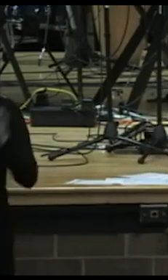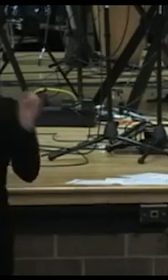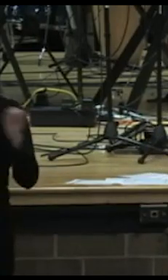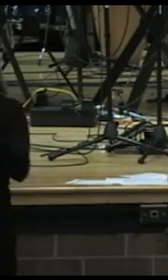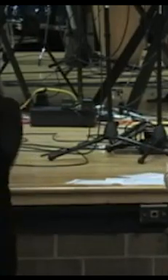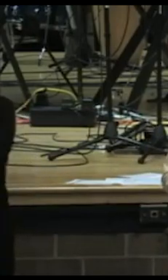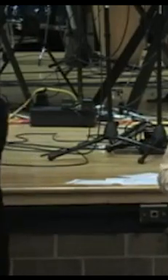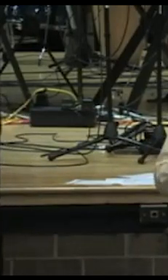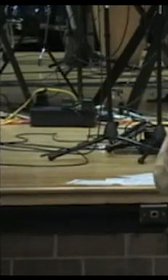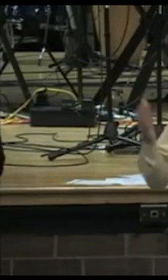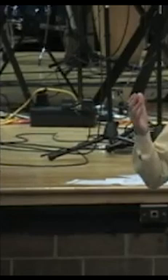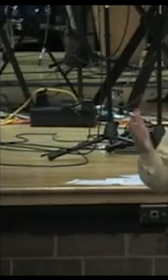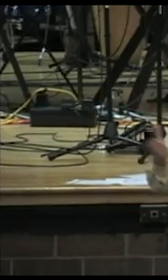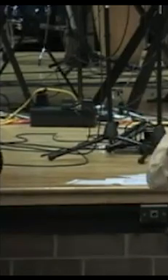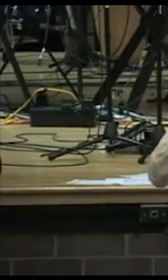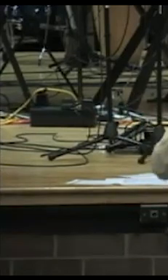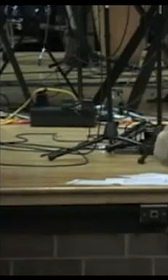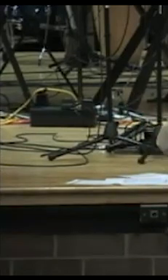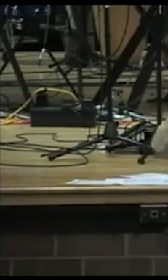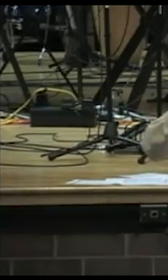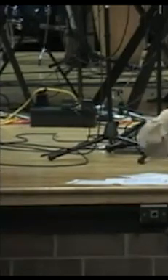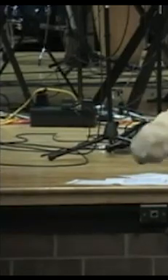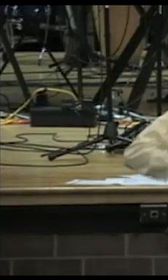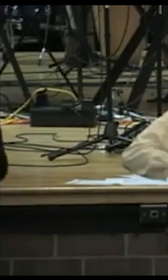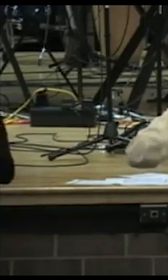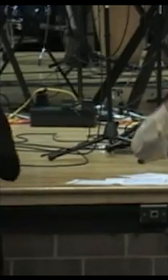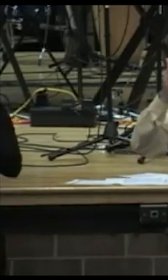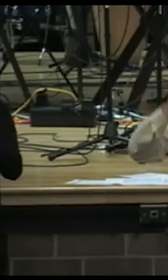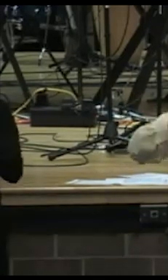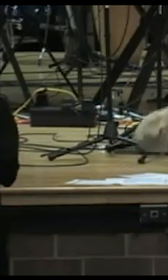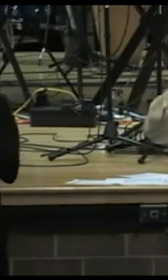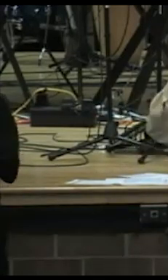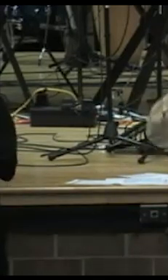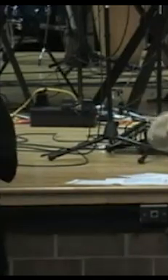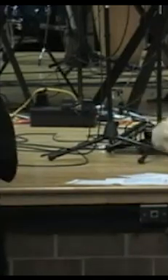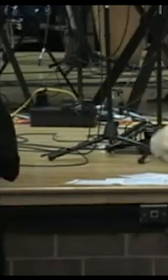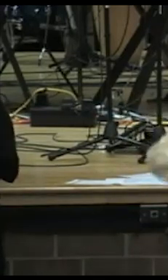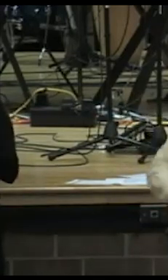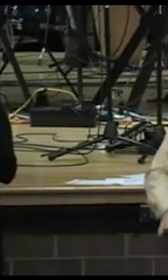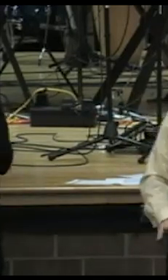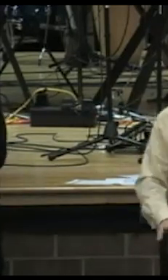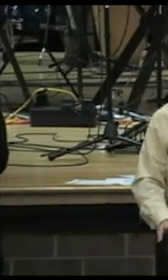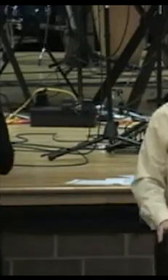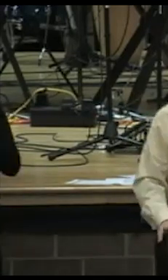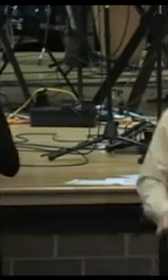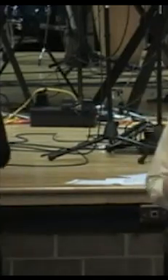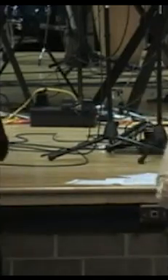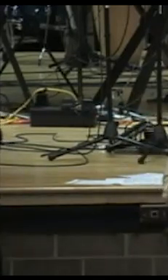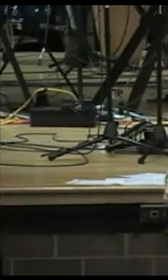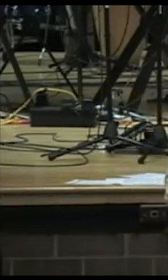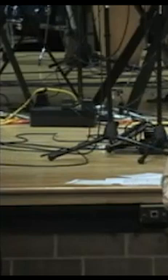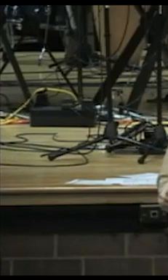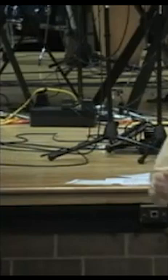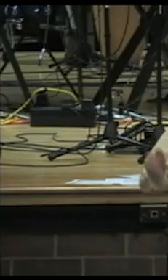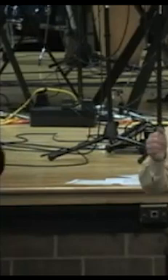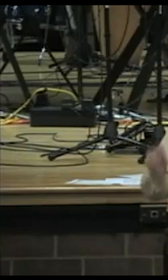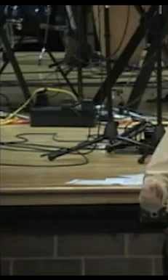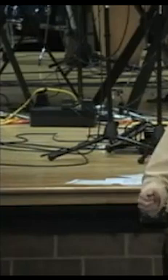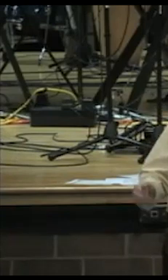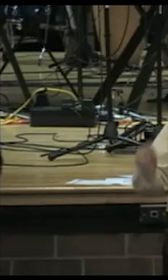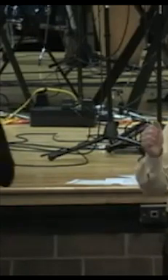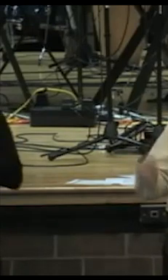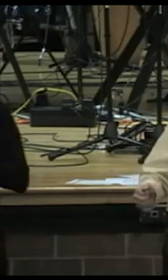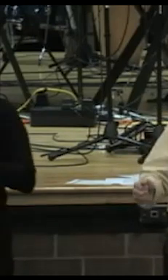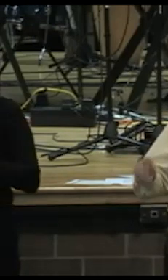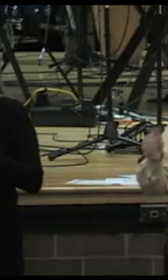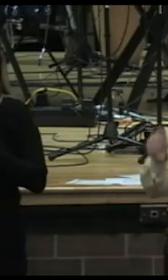we pray. And you could read this, but you could also get printed this out from the website or in the back. But we pray, oh God, that you would be